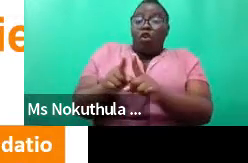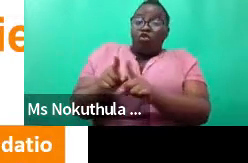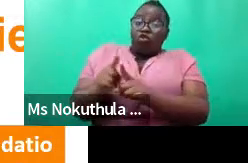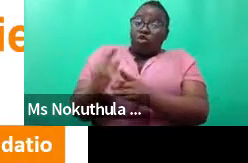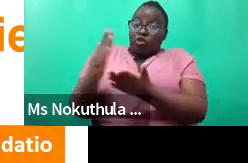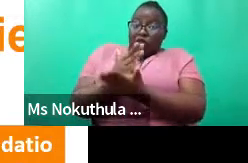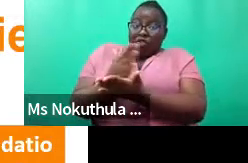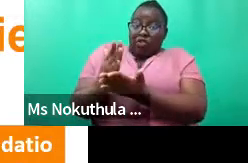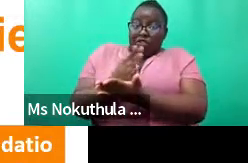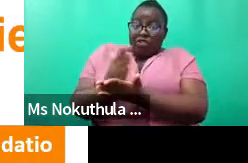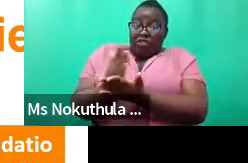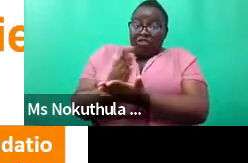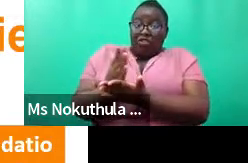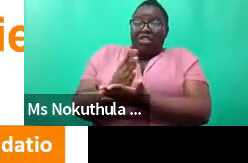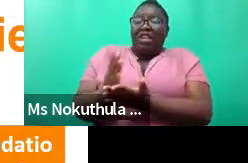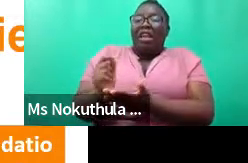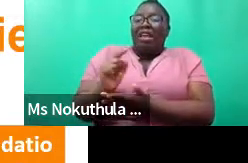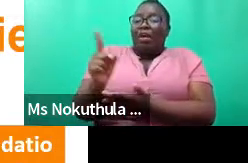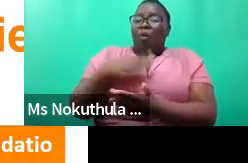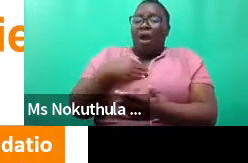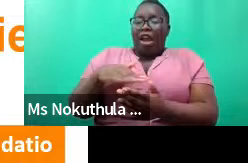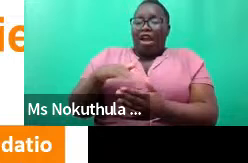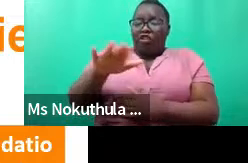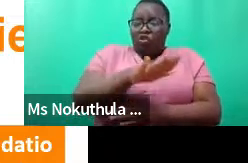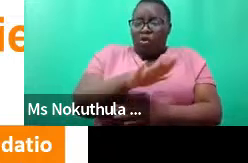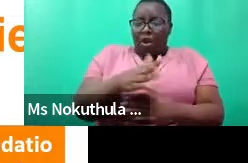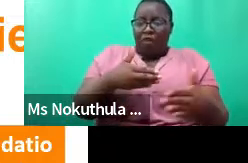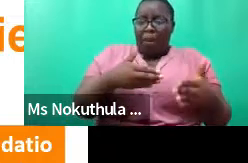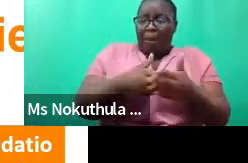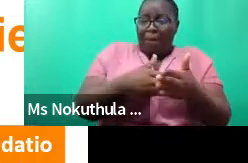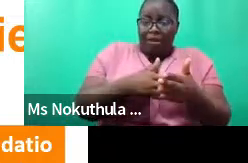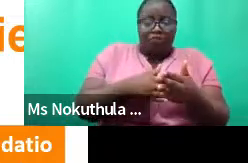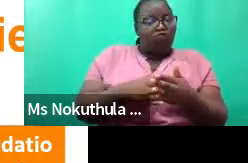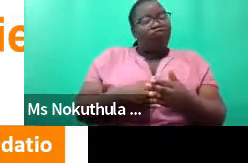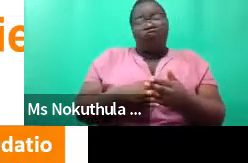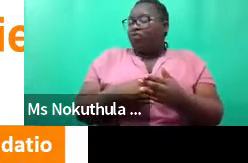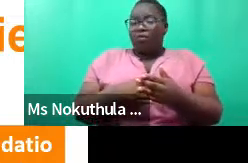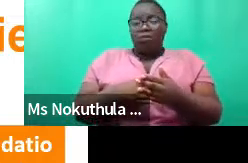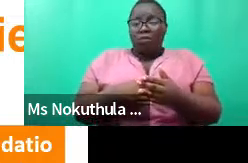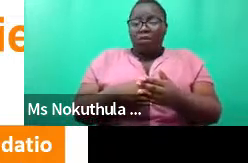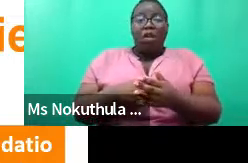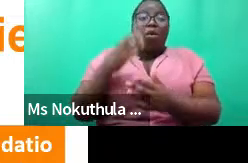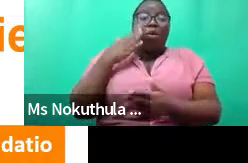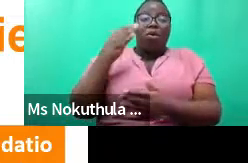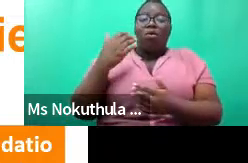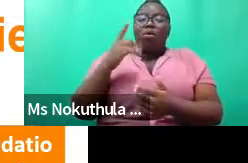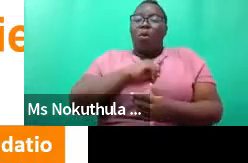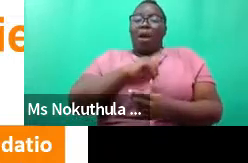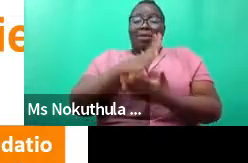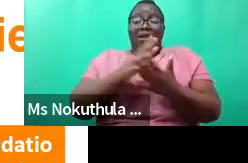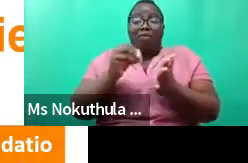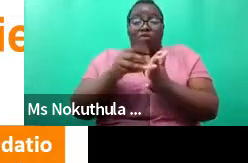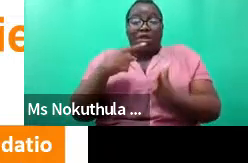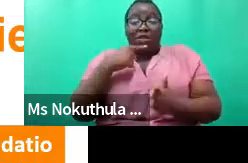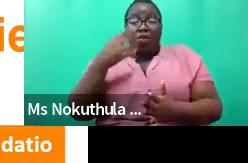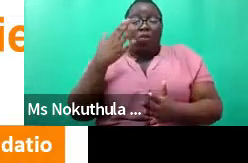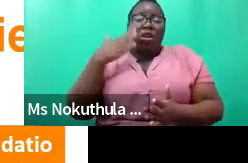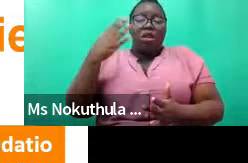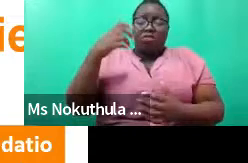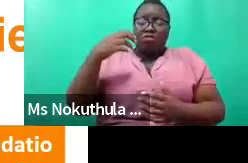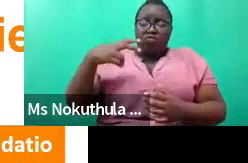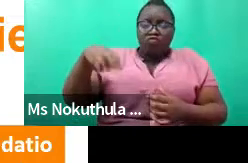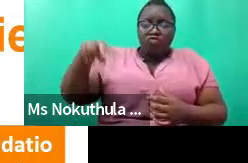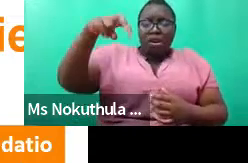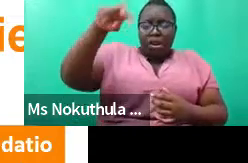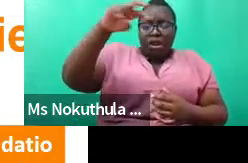any geographical barriers. So some students stated that in traveling around the university residential areas for students, there is a